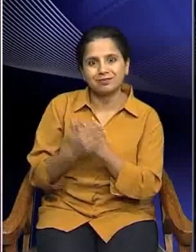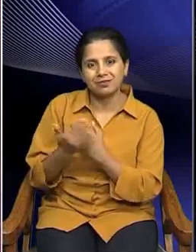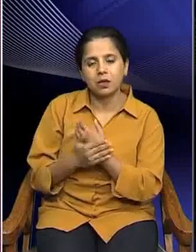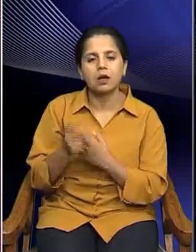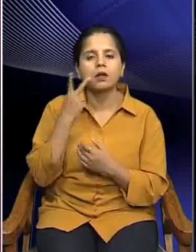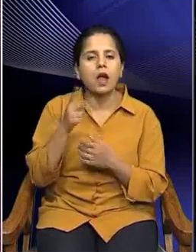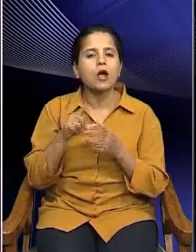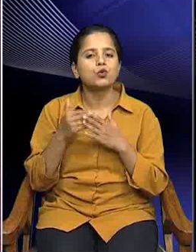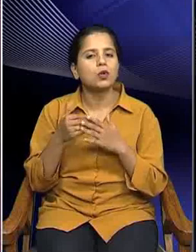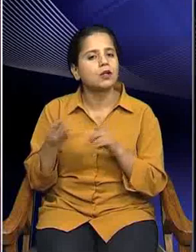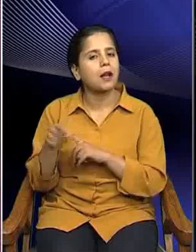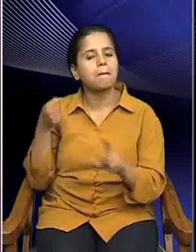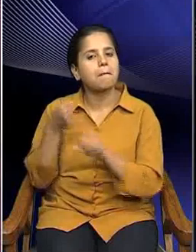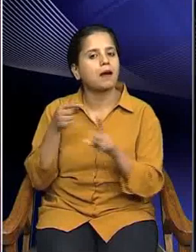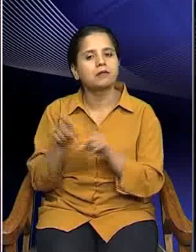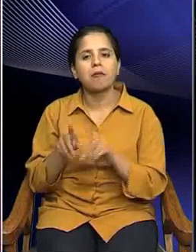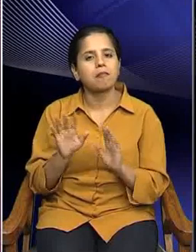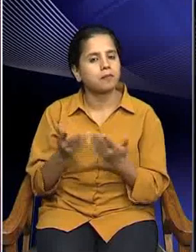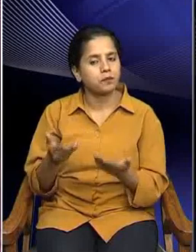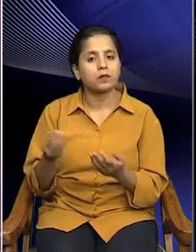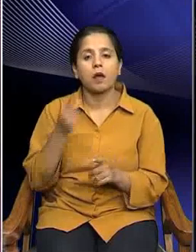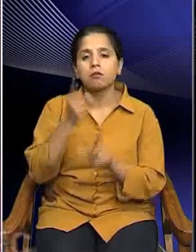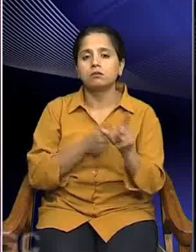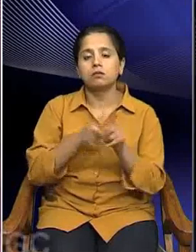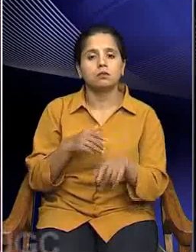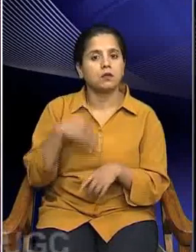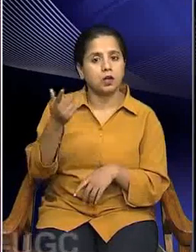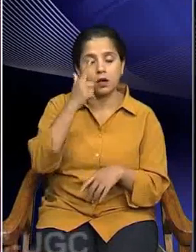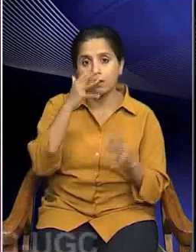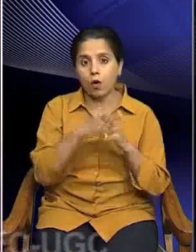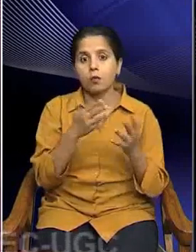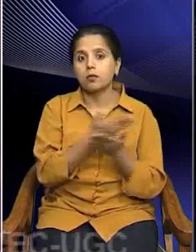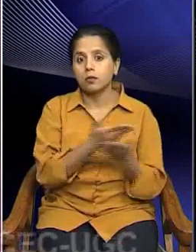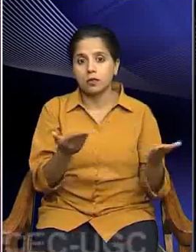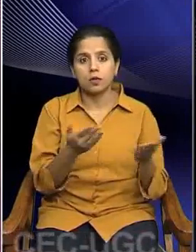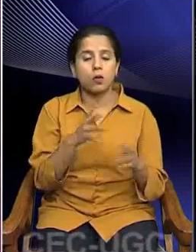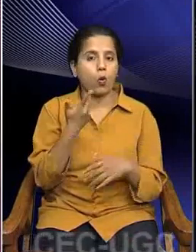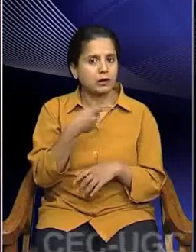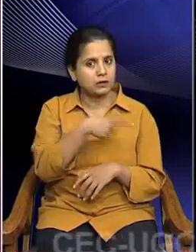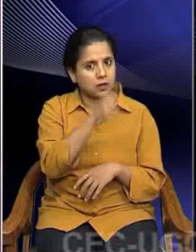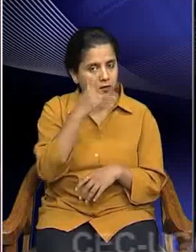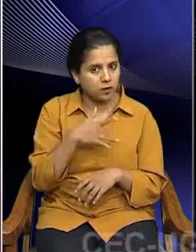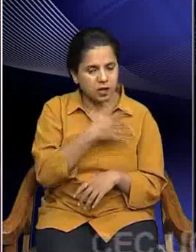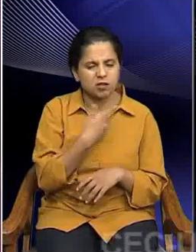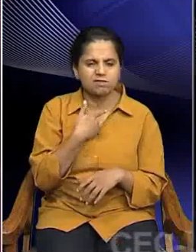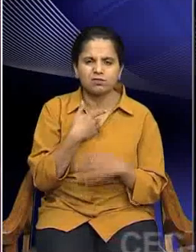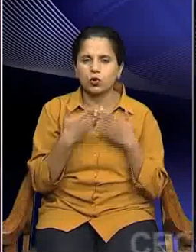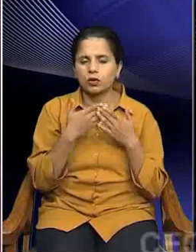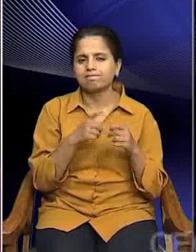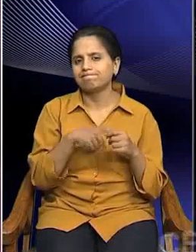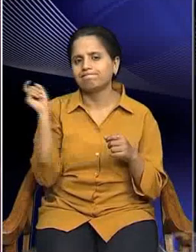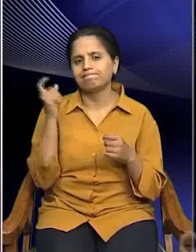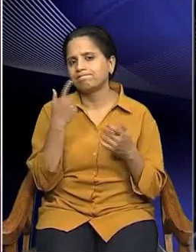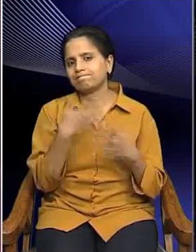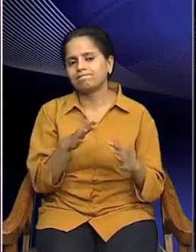education. And then what happens that after some years, the girls, either herself quit not to continue